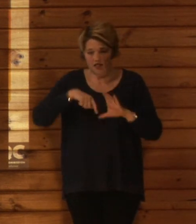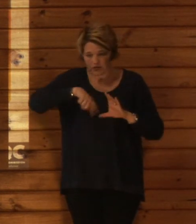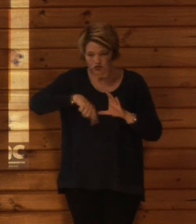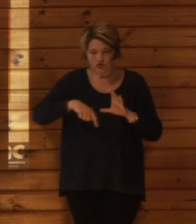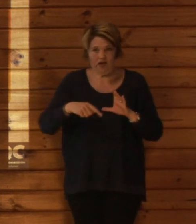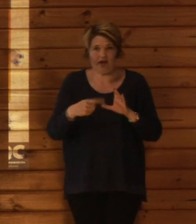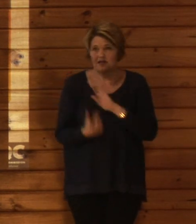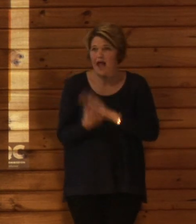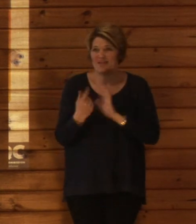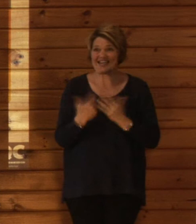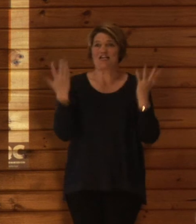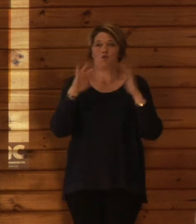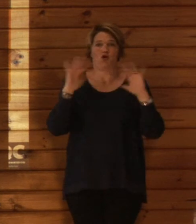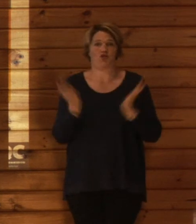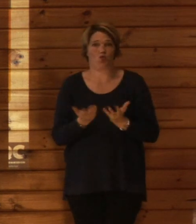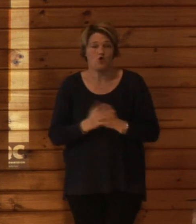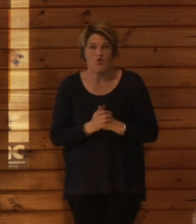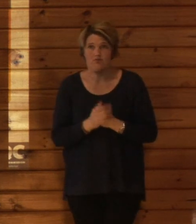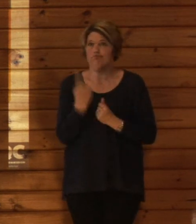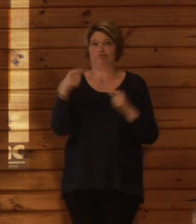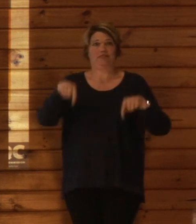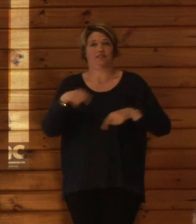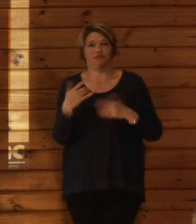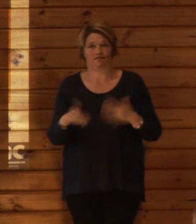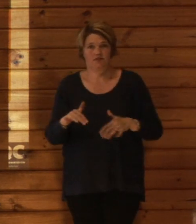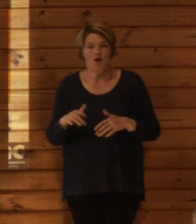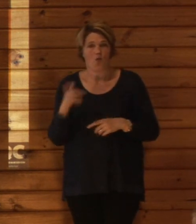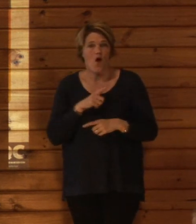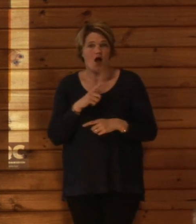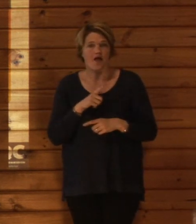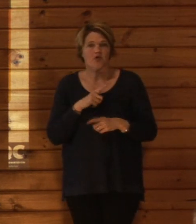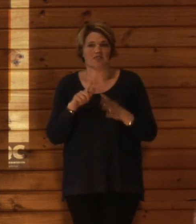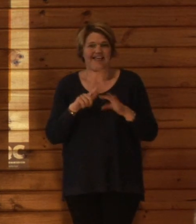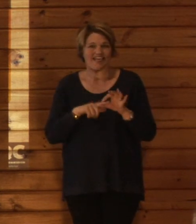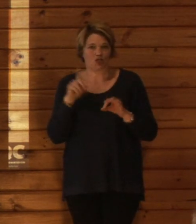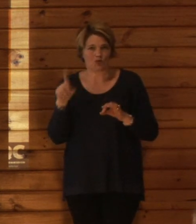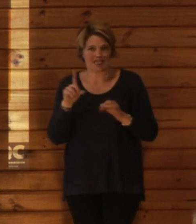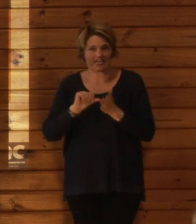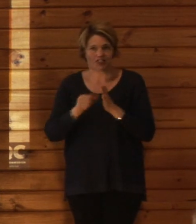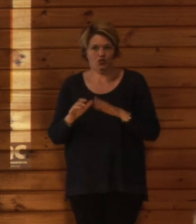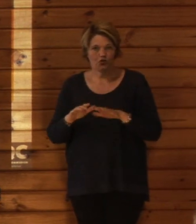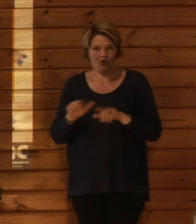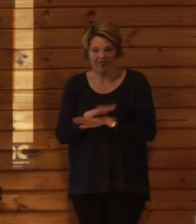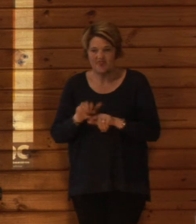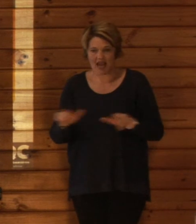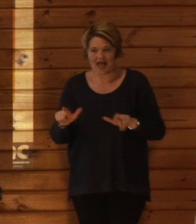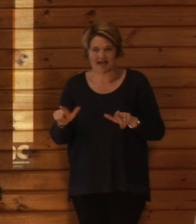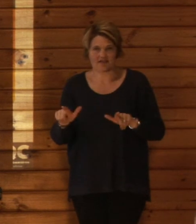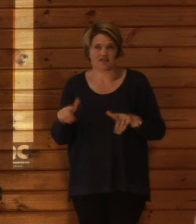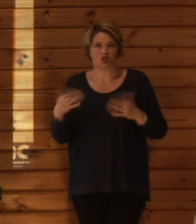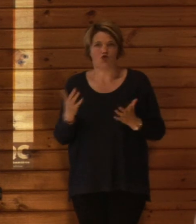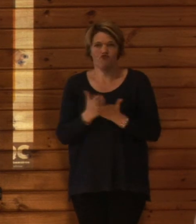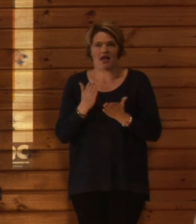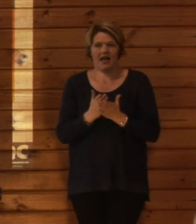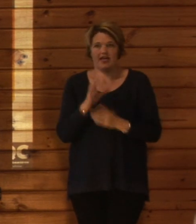Only because EQC had this interest in ensuring the land that it even happened, but it's an amazing resource. So Christchurch is the best understood ground in the